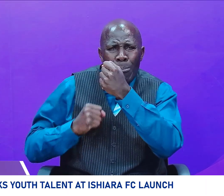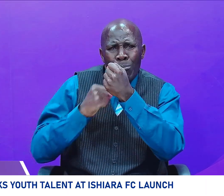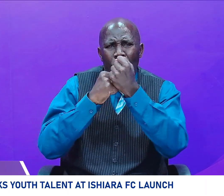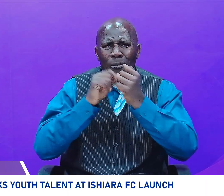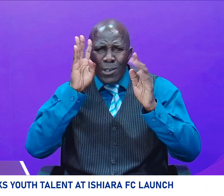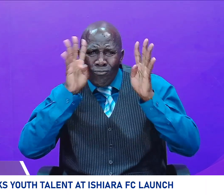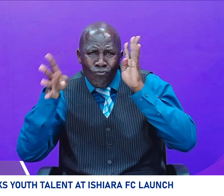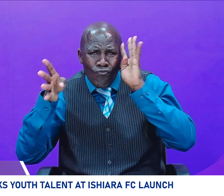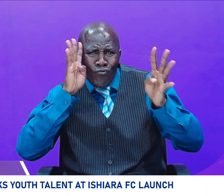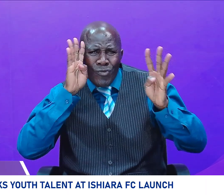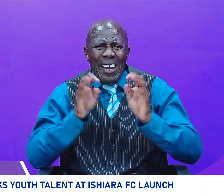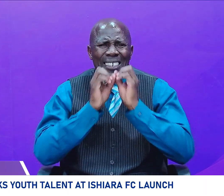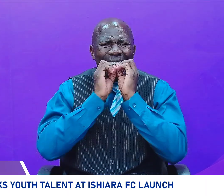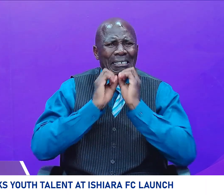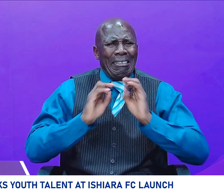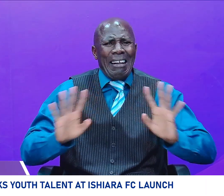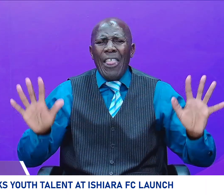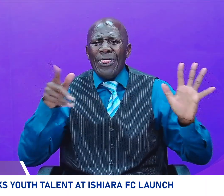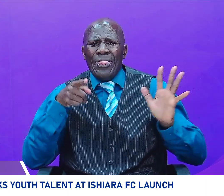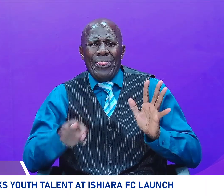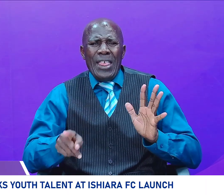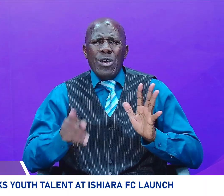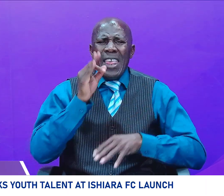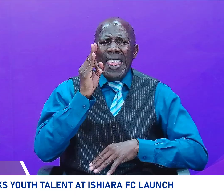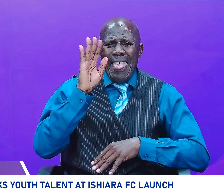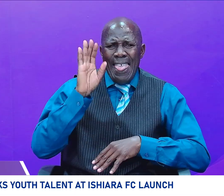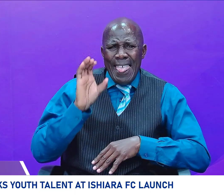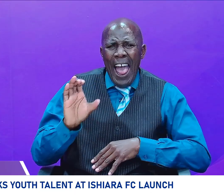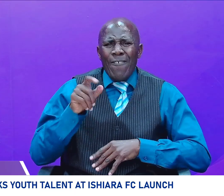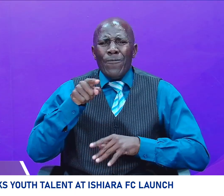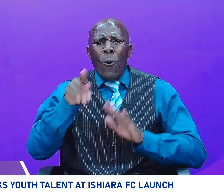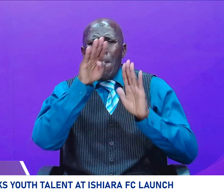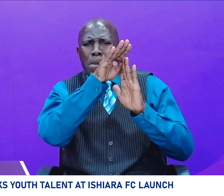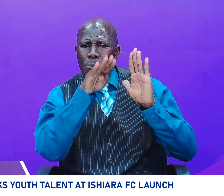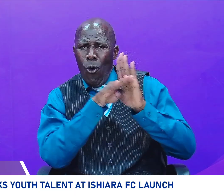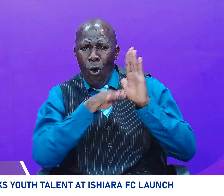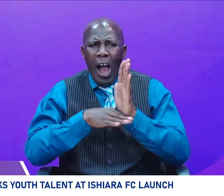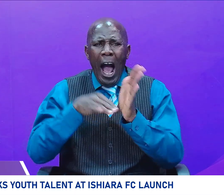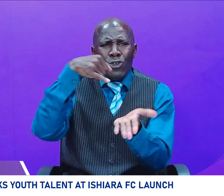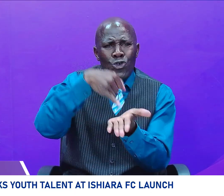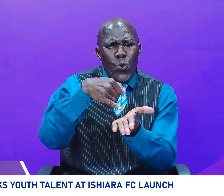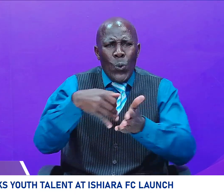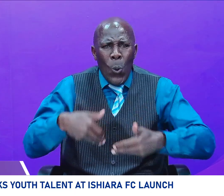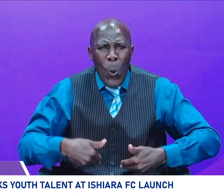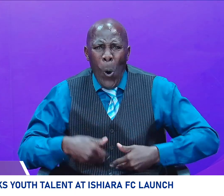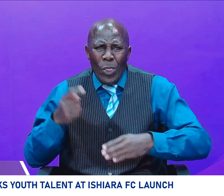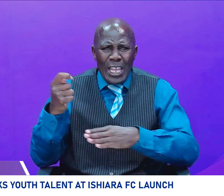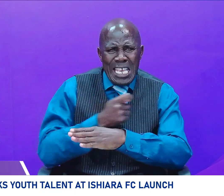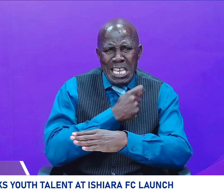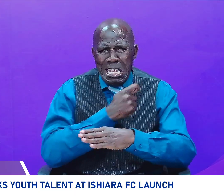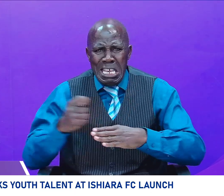that Ishara FC's program, including youth training and anti-drug campaigns, are a model